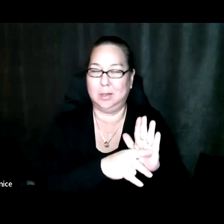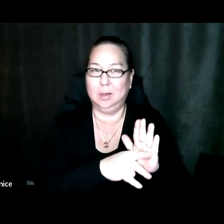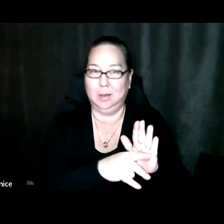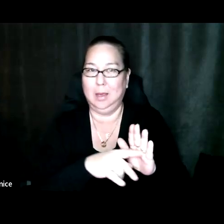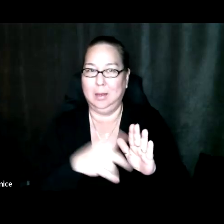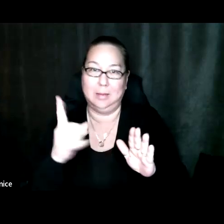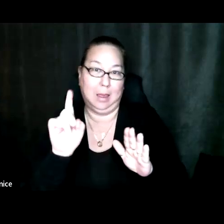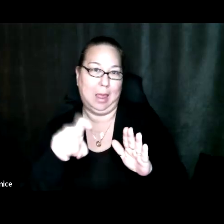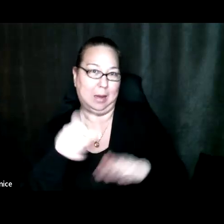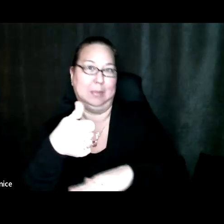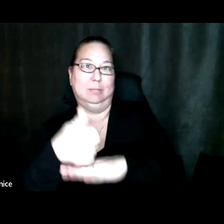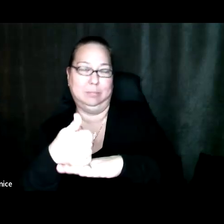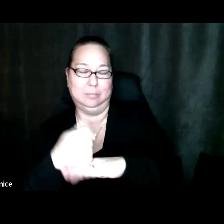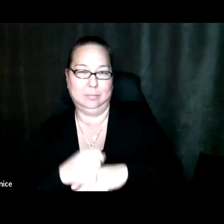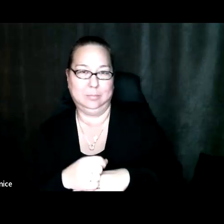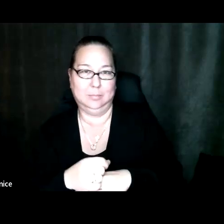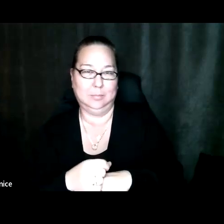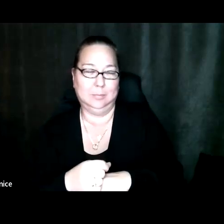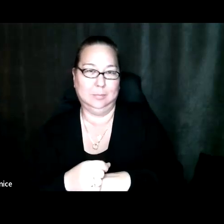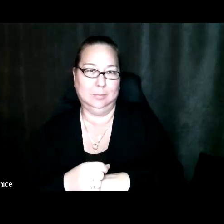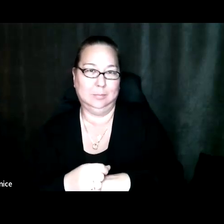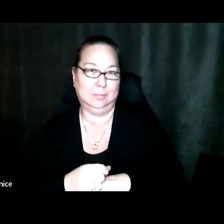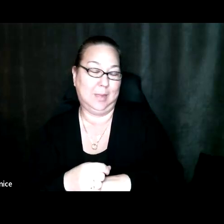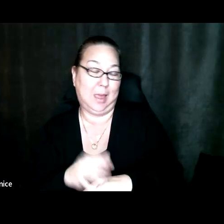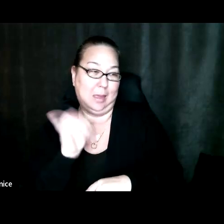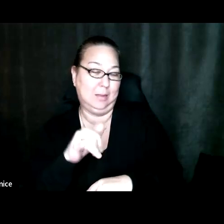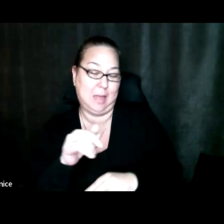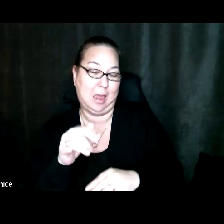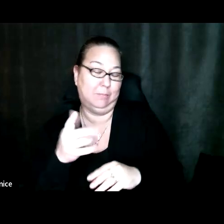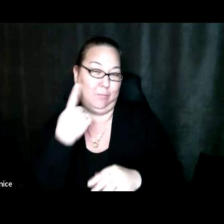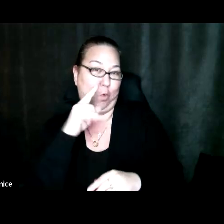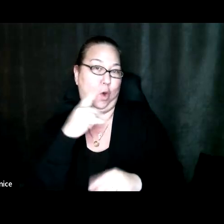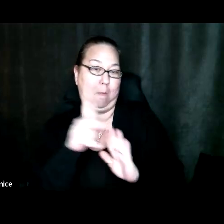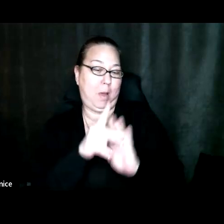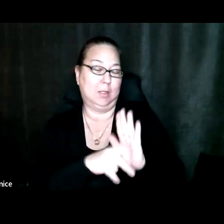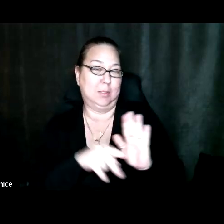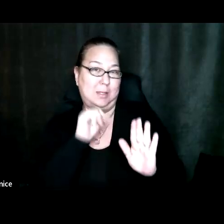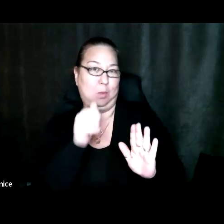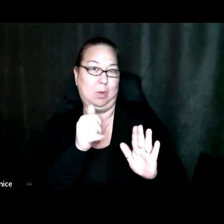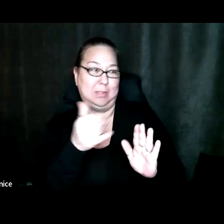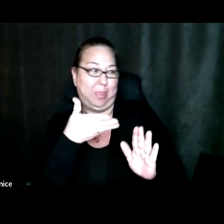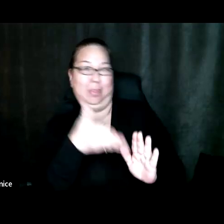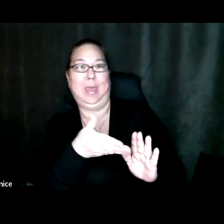created for a policy that had not existed in this way. And then there's